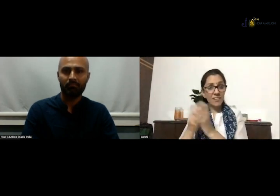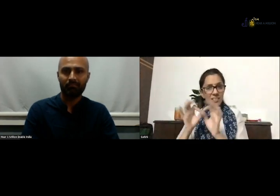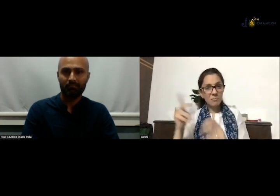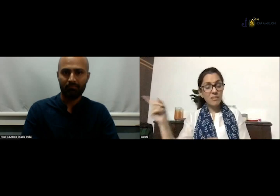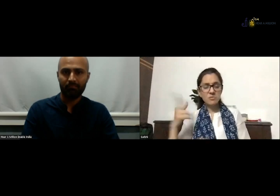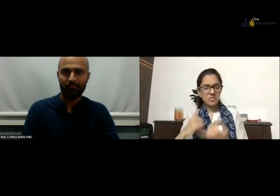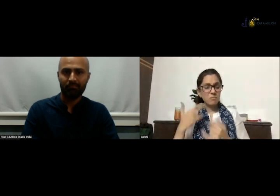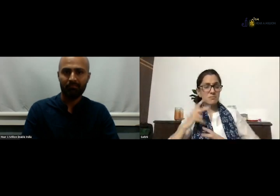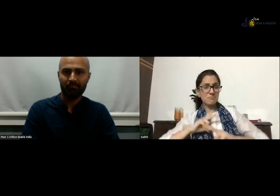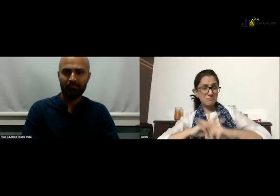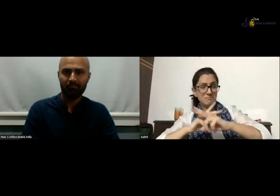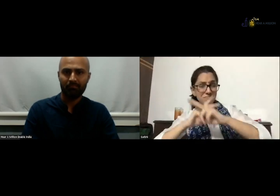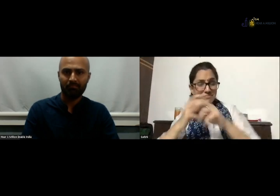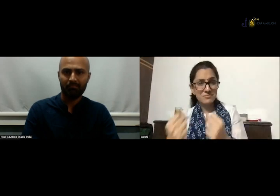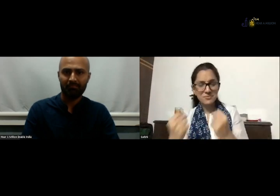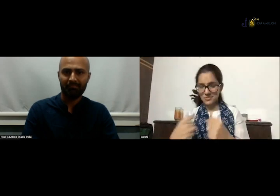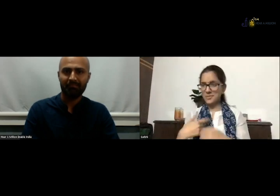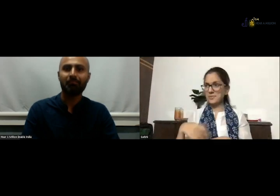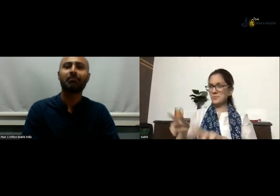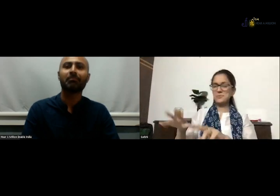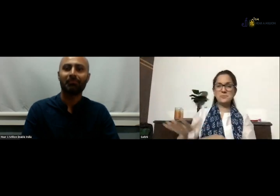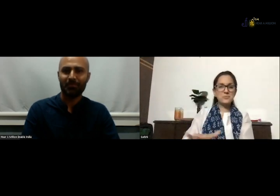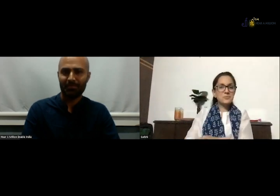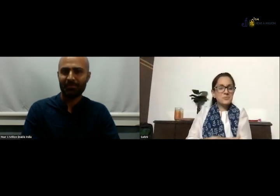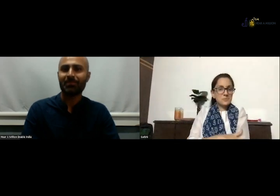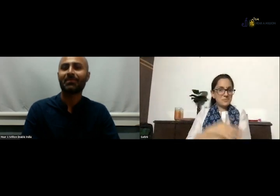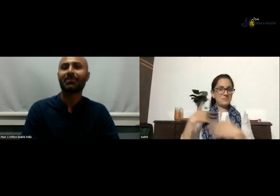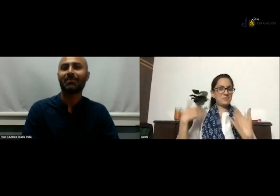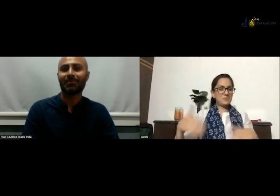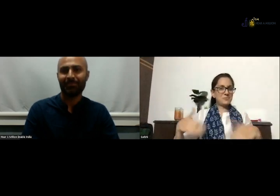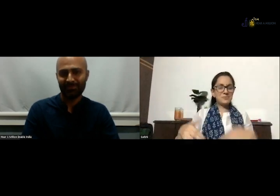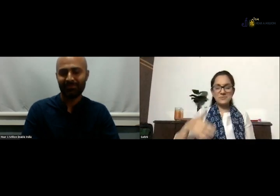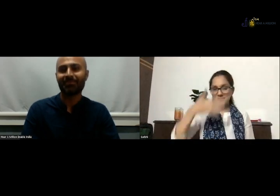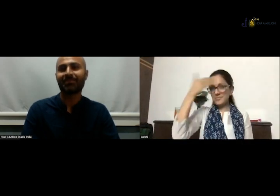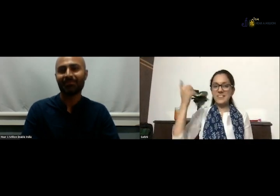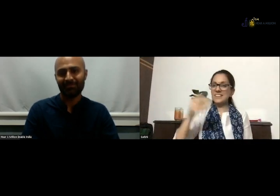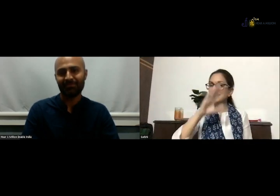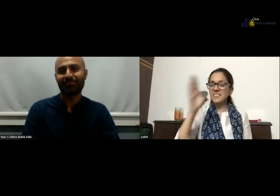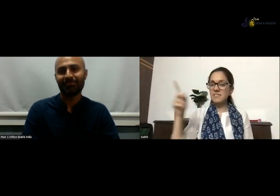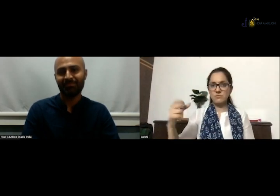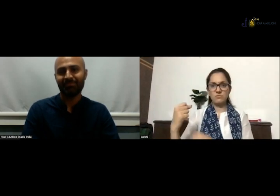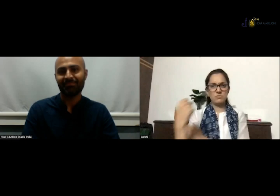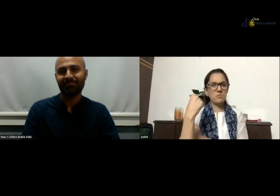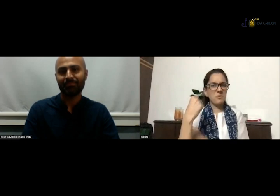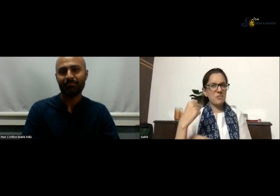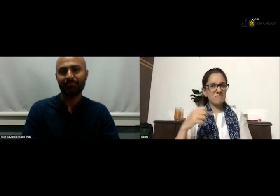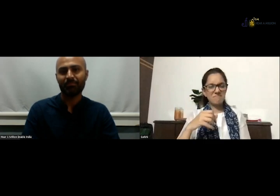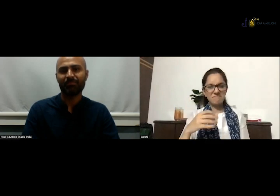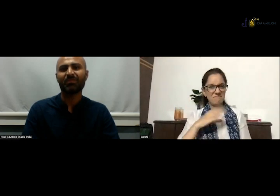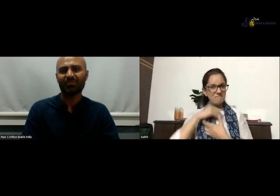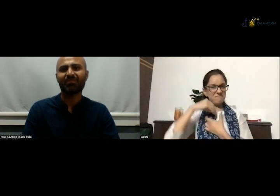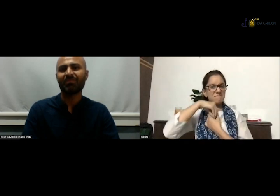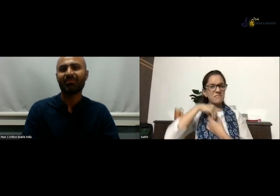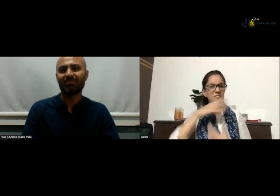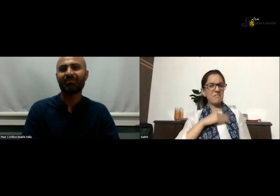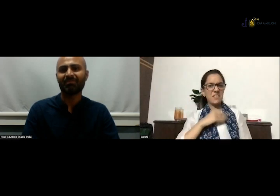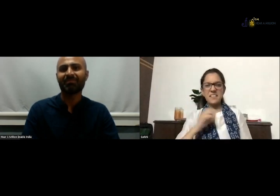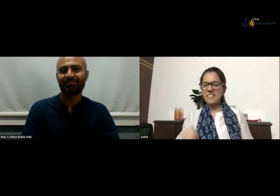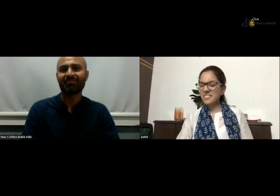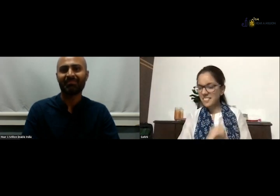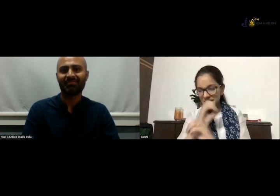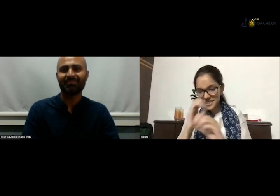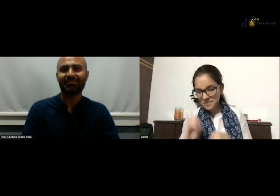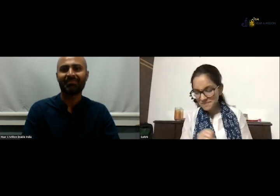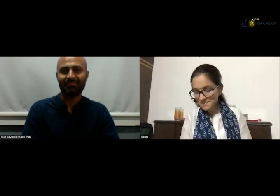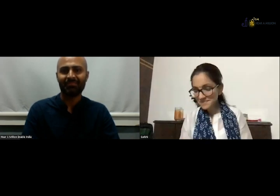was a lawyer and she was so bold, confident. Oh my god, I mean, she was unbelievable. I mean, she was